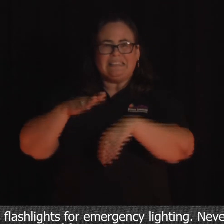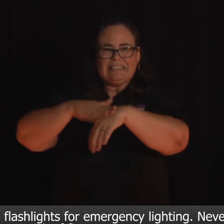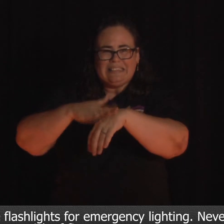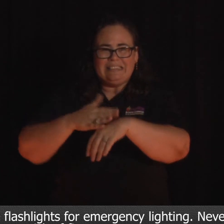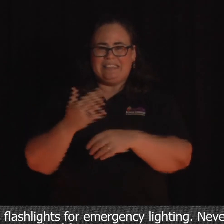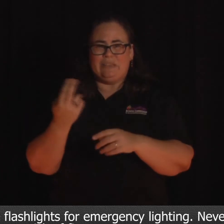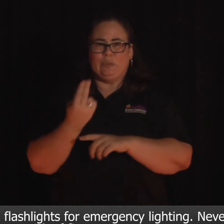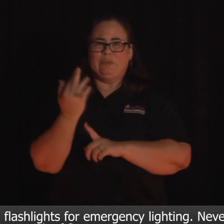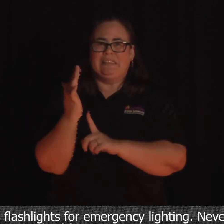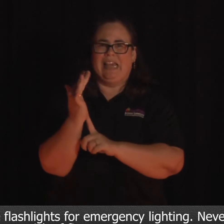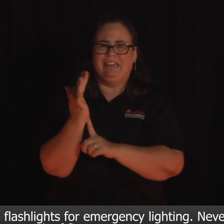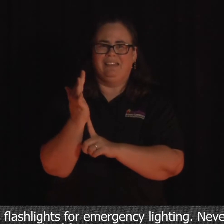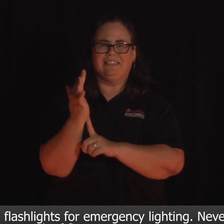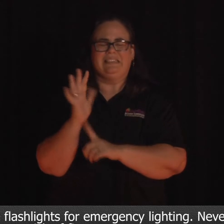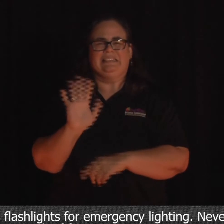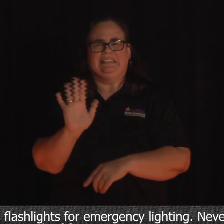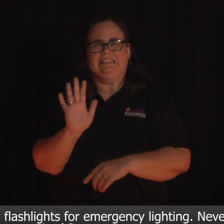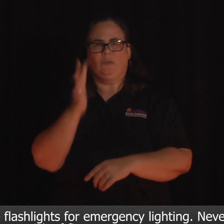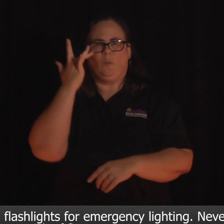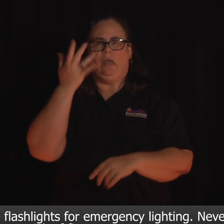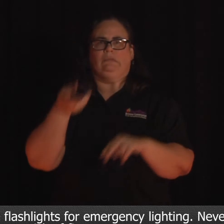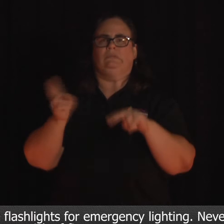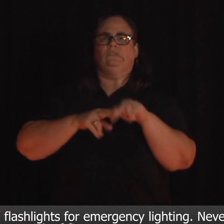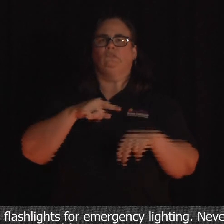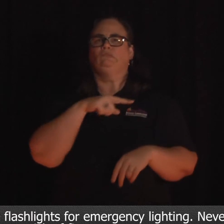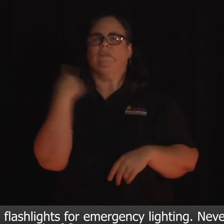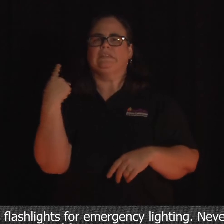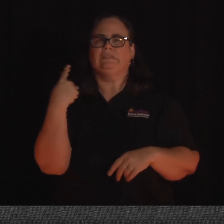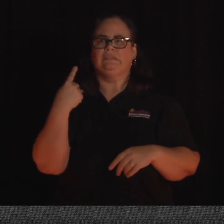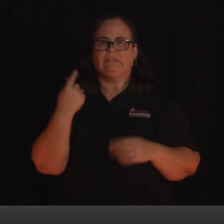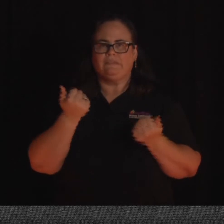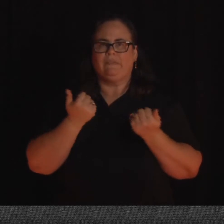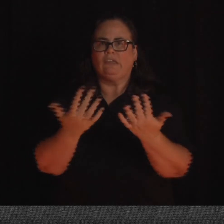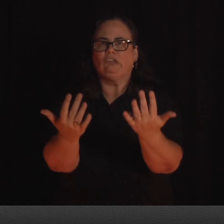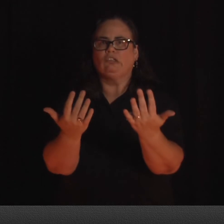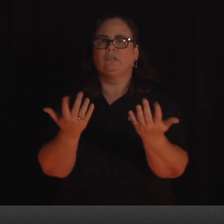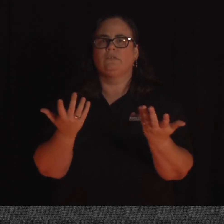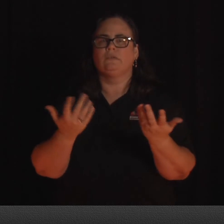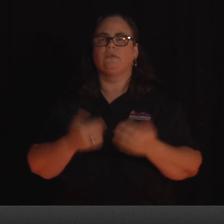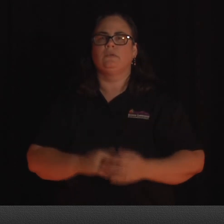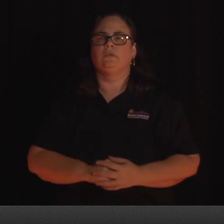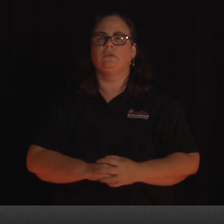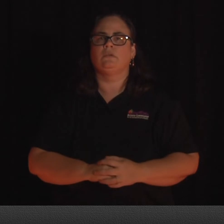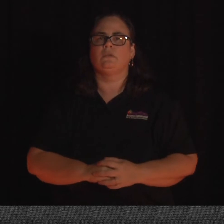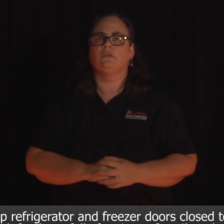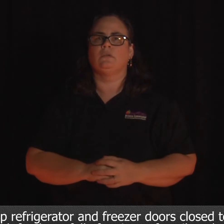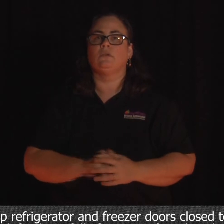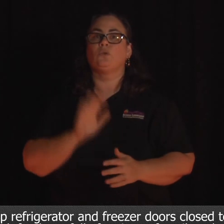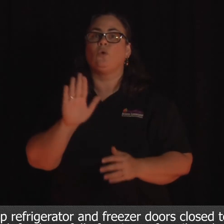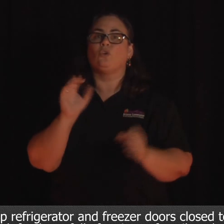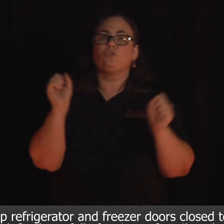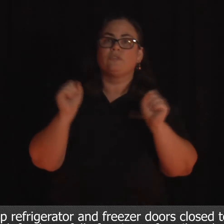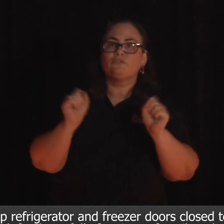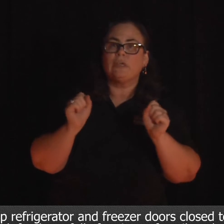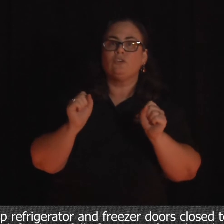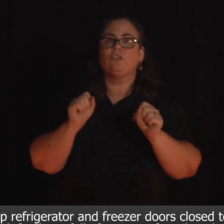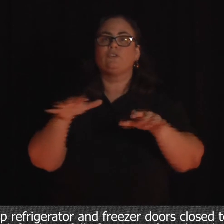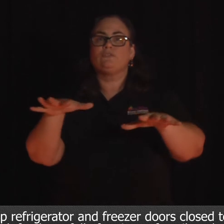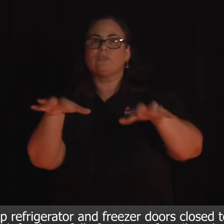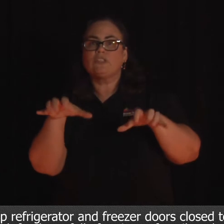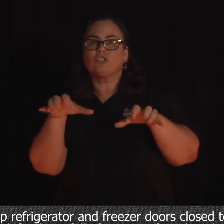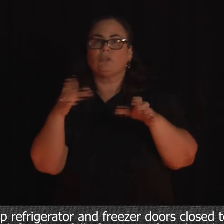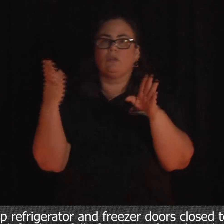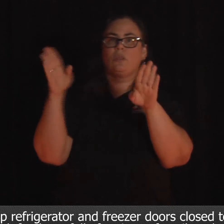Never use candles due to extreme risk of fire. Keep refrigerator and